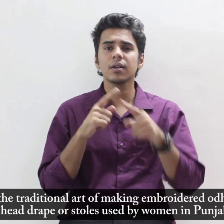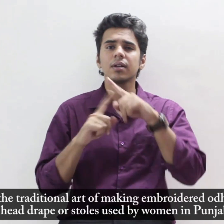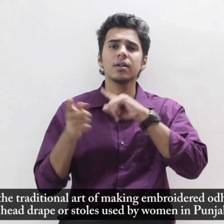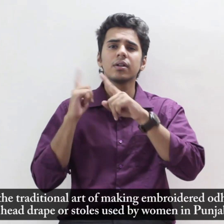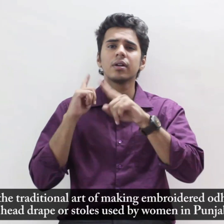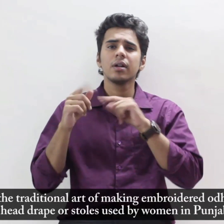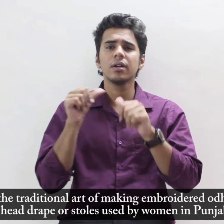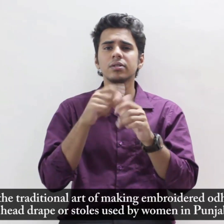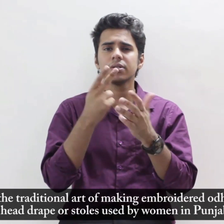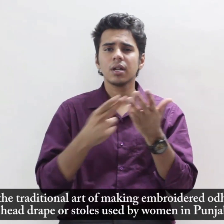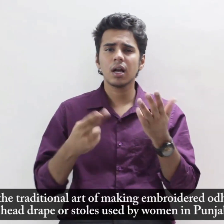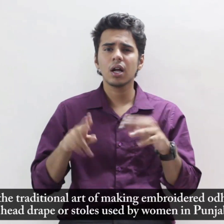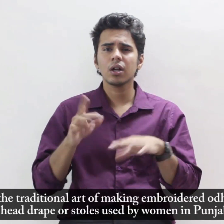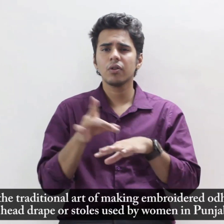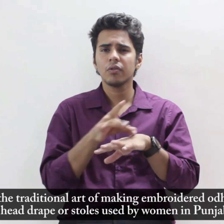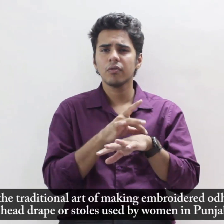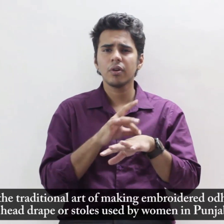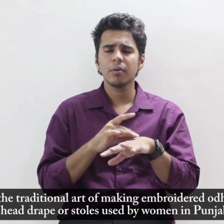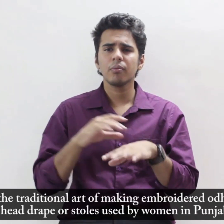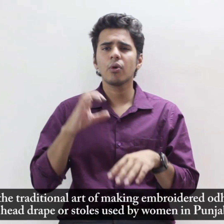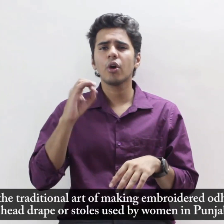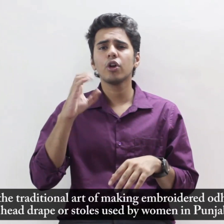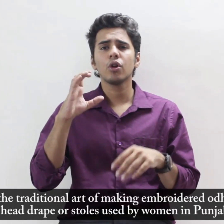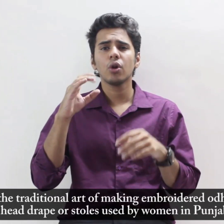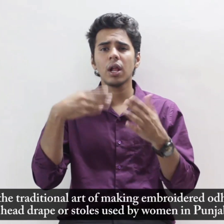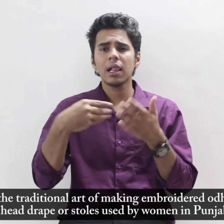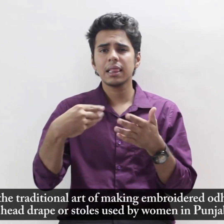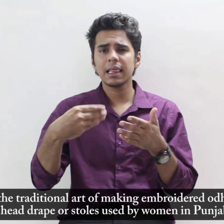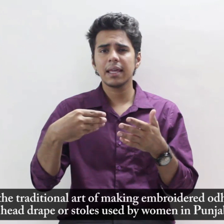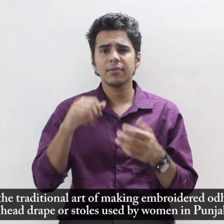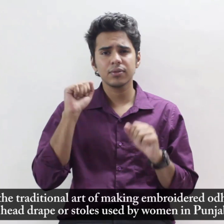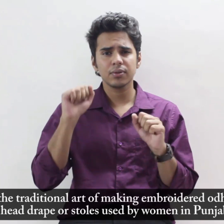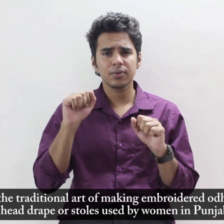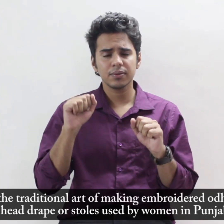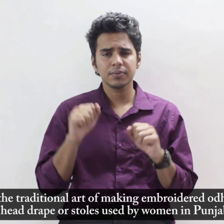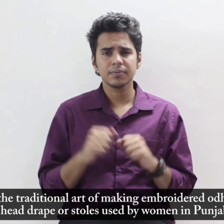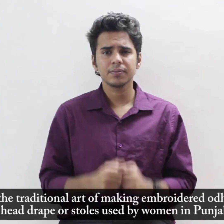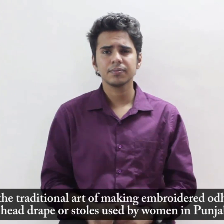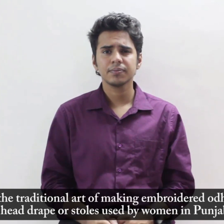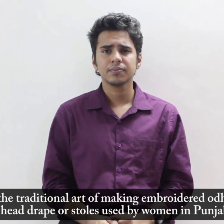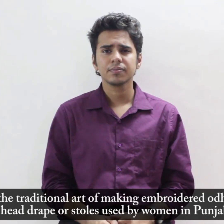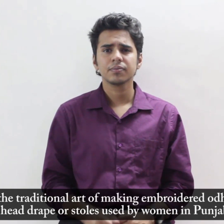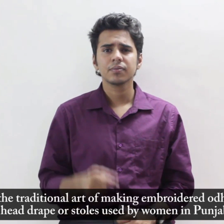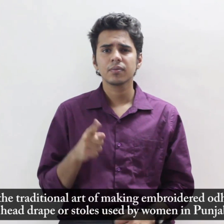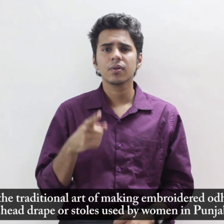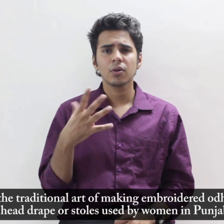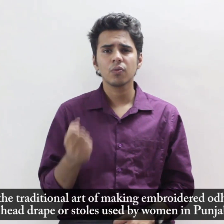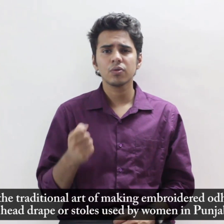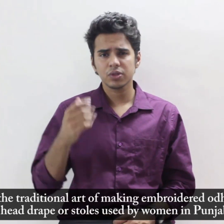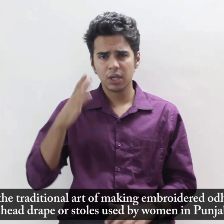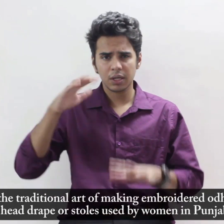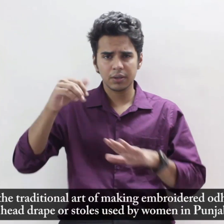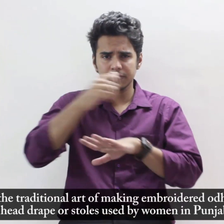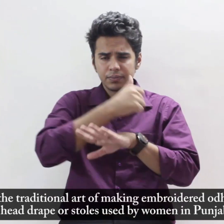Fulkari is the traditional art of making embroidered odhni, which are head drape or stoles used by women in